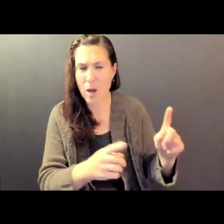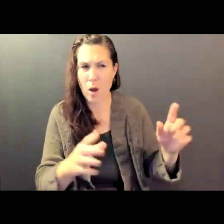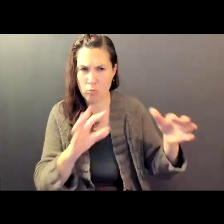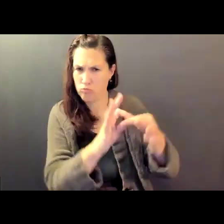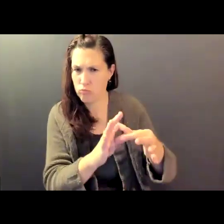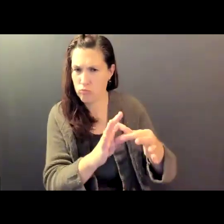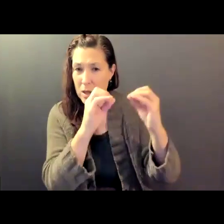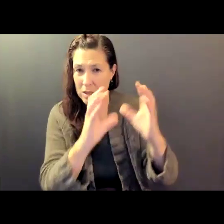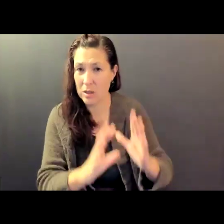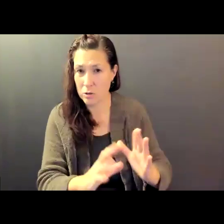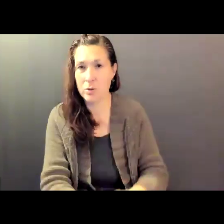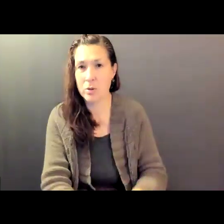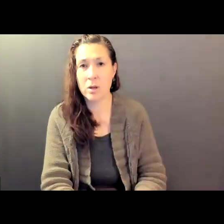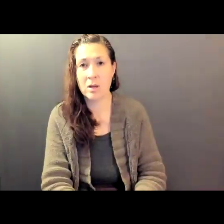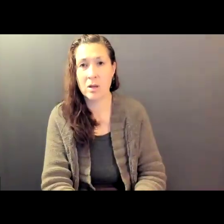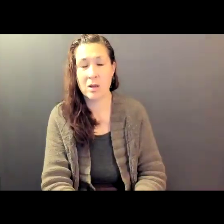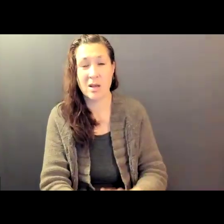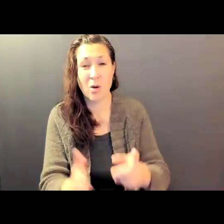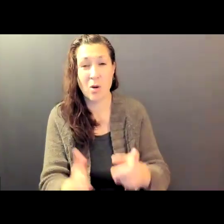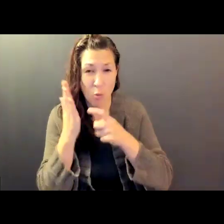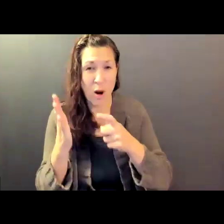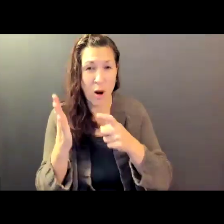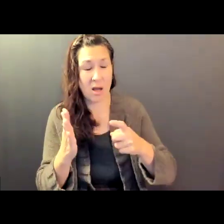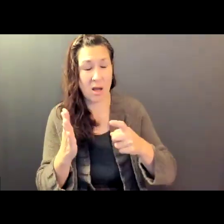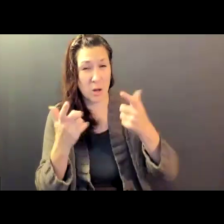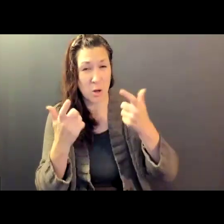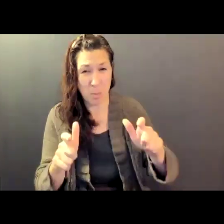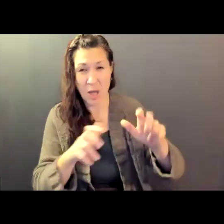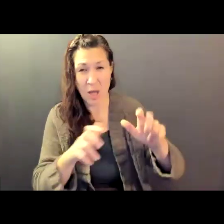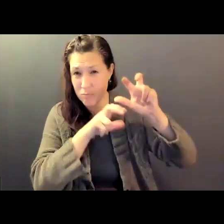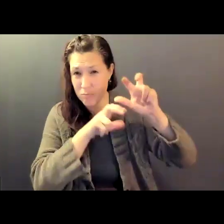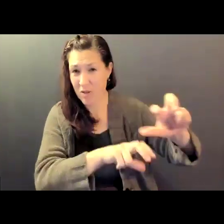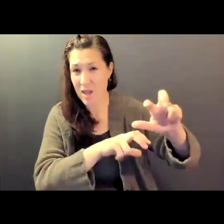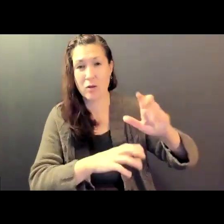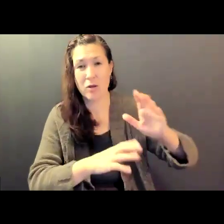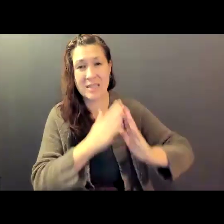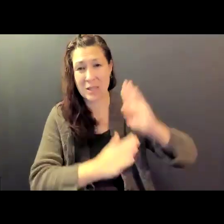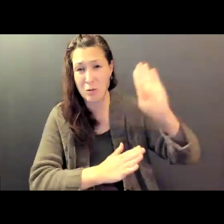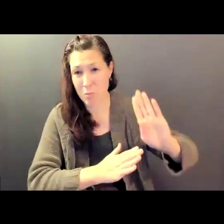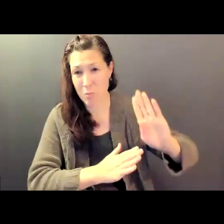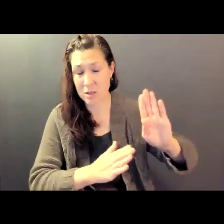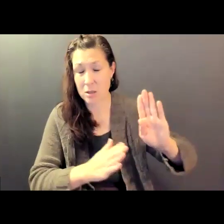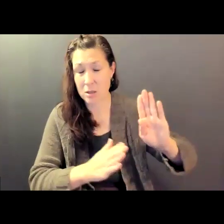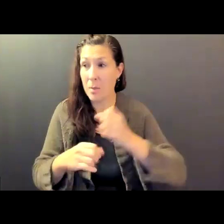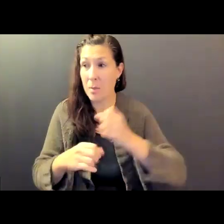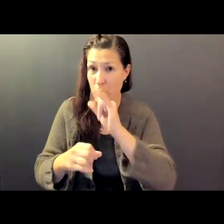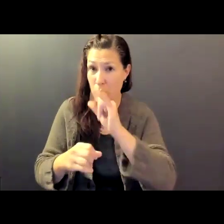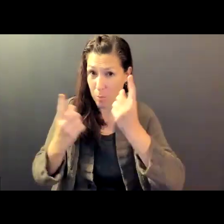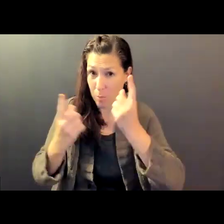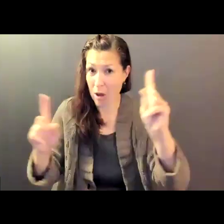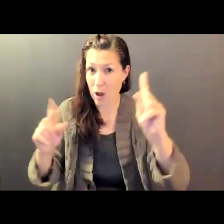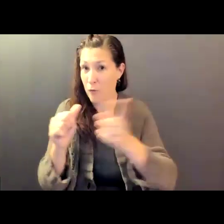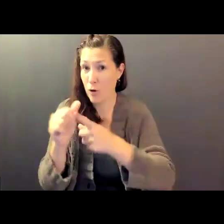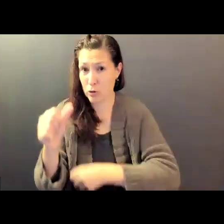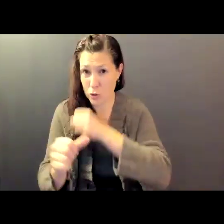That required a really historic budget investment from the city to make it happen in year 1.